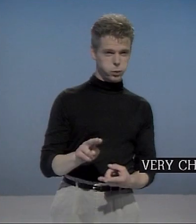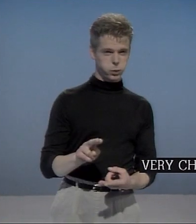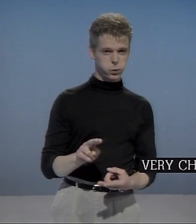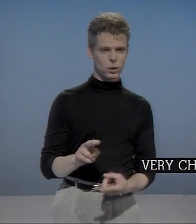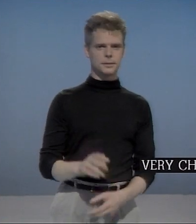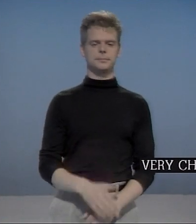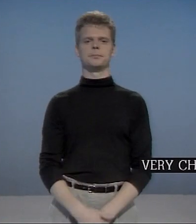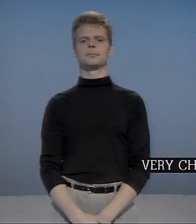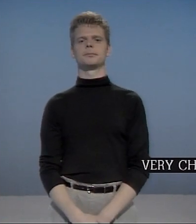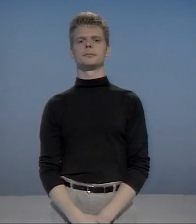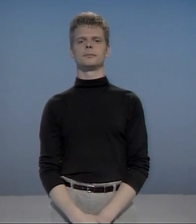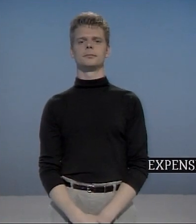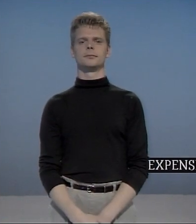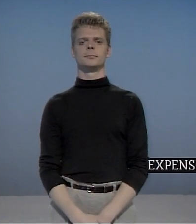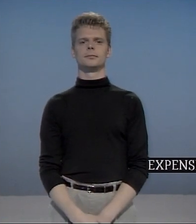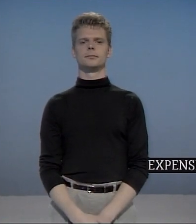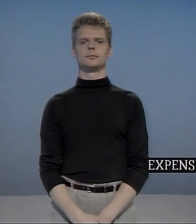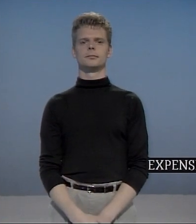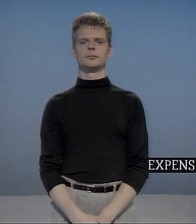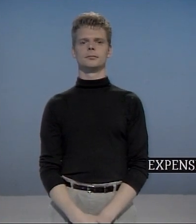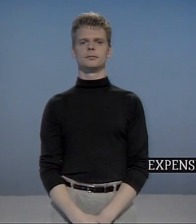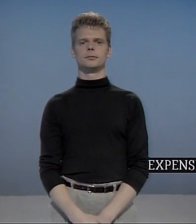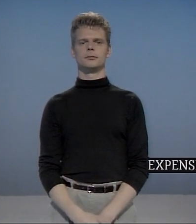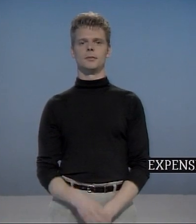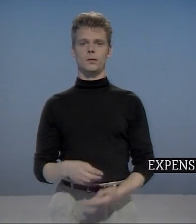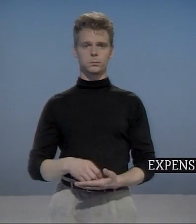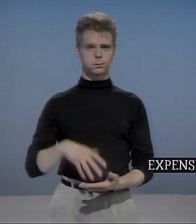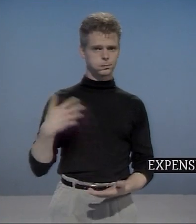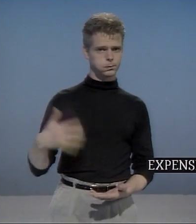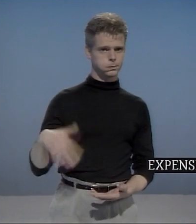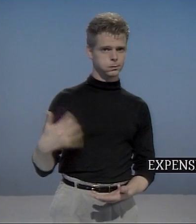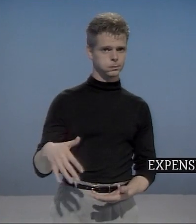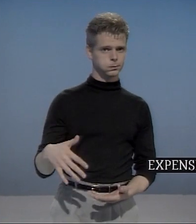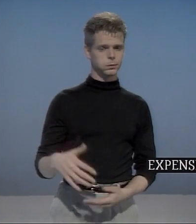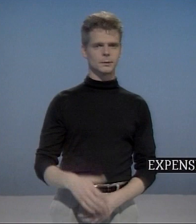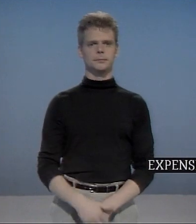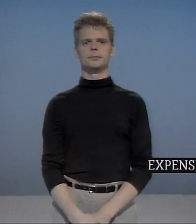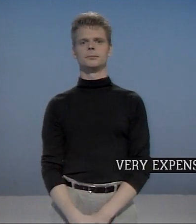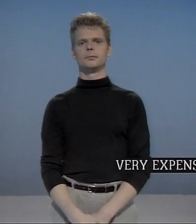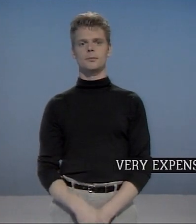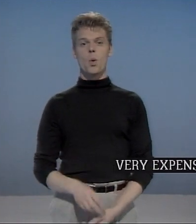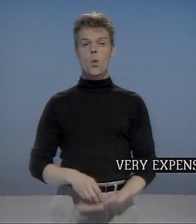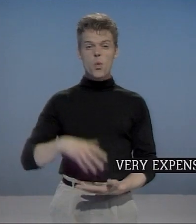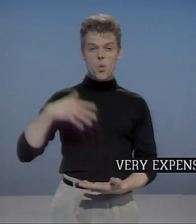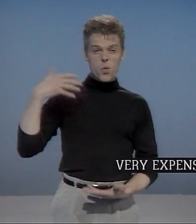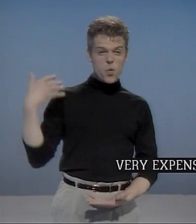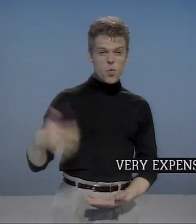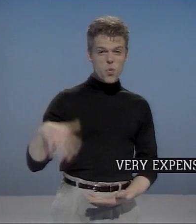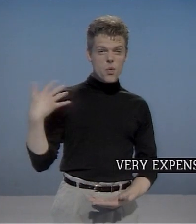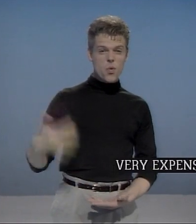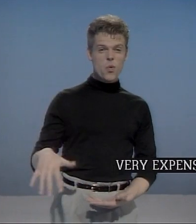Very cheap. It's the same with expensive and very expensive.